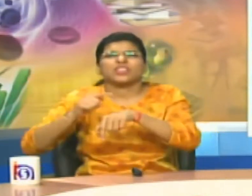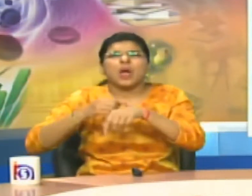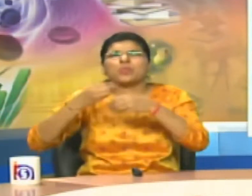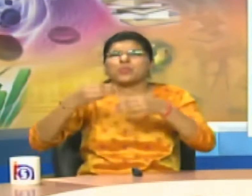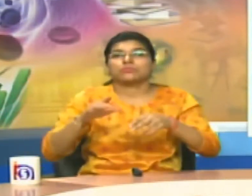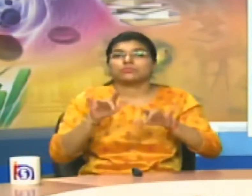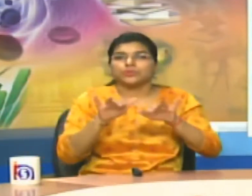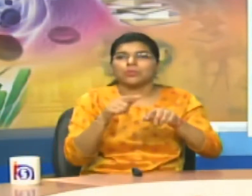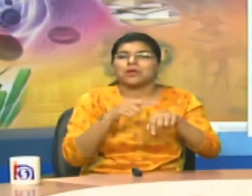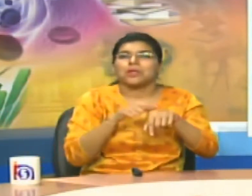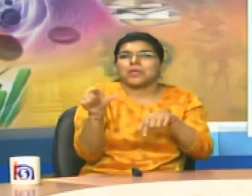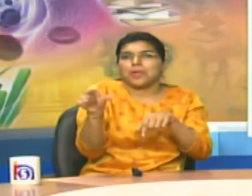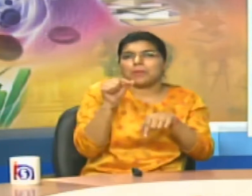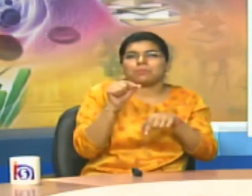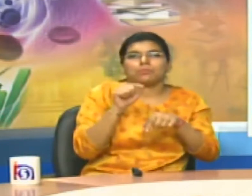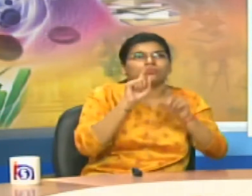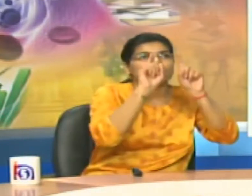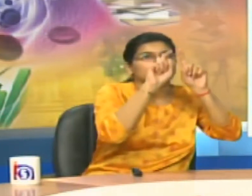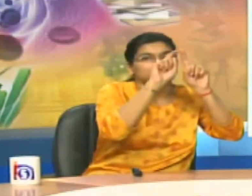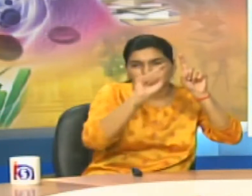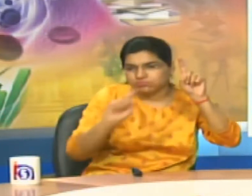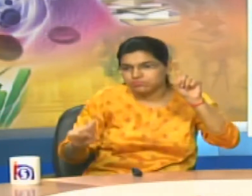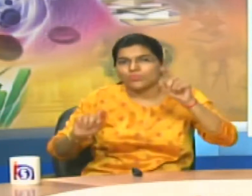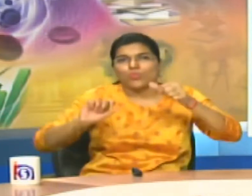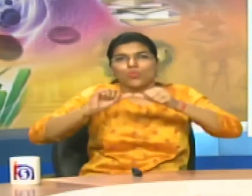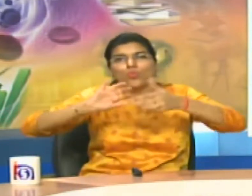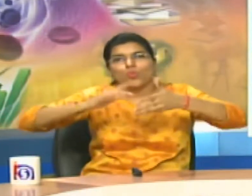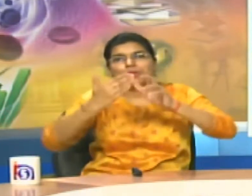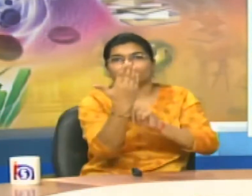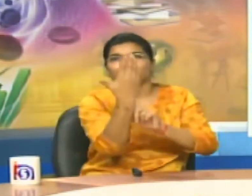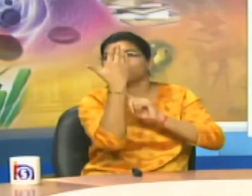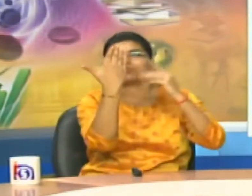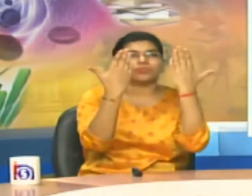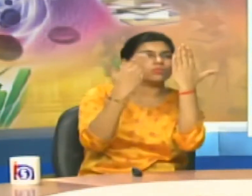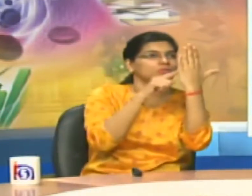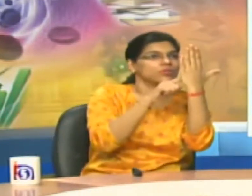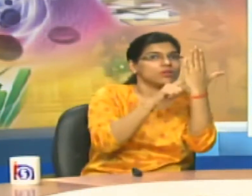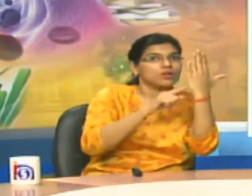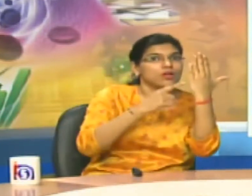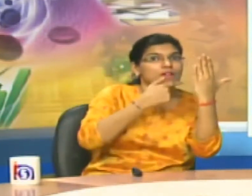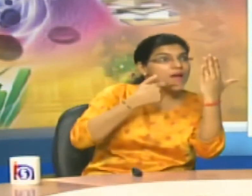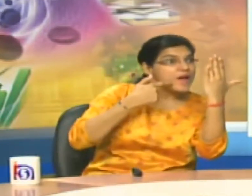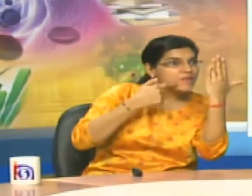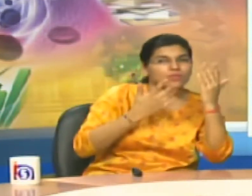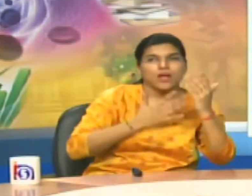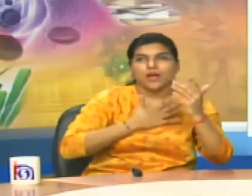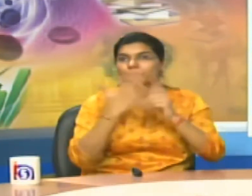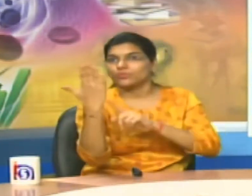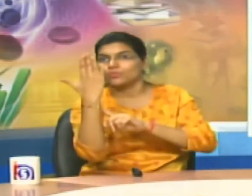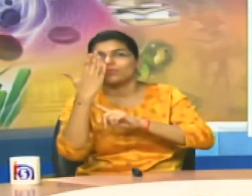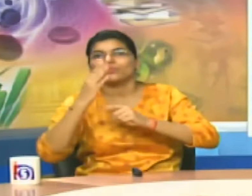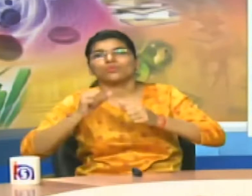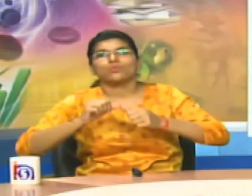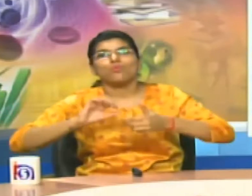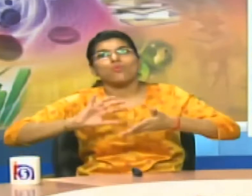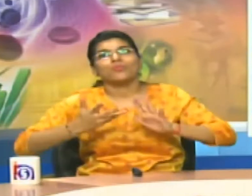number of students they couldn't get success, or such reports or brief summary